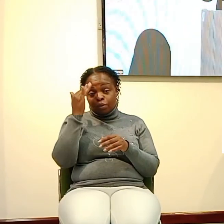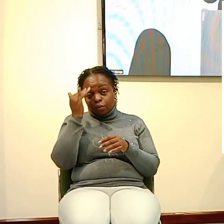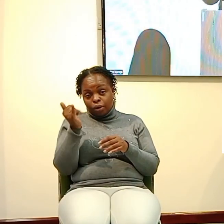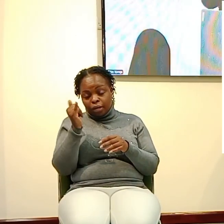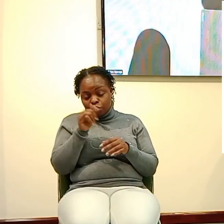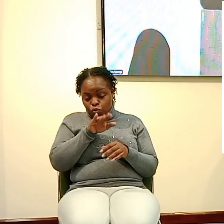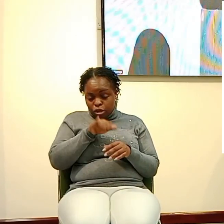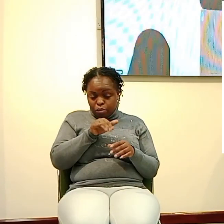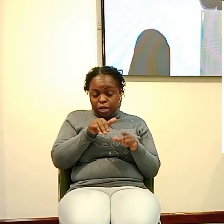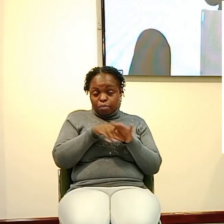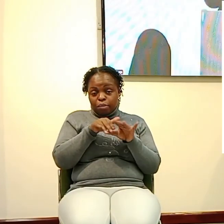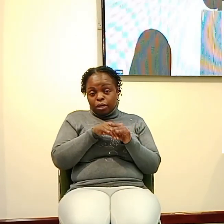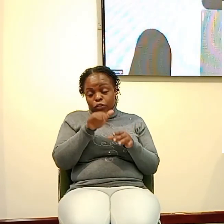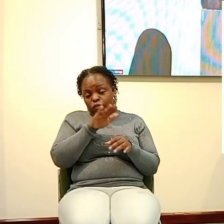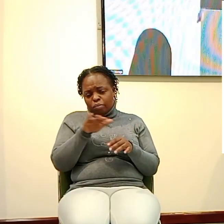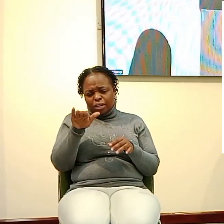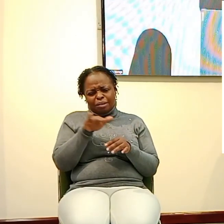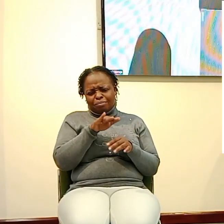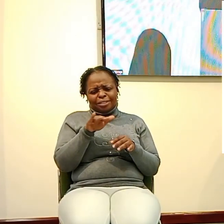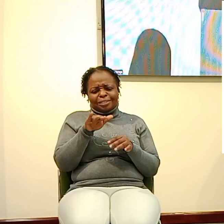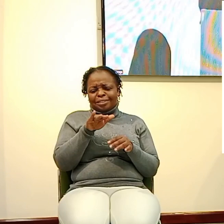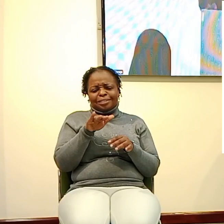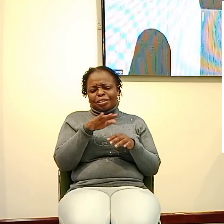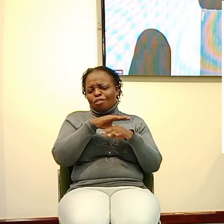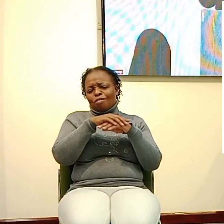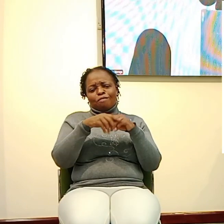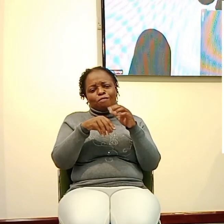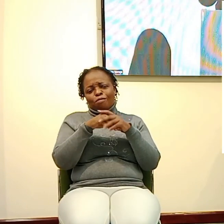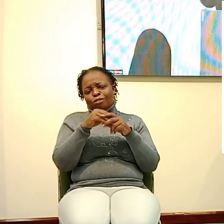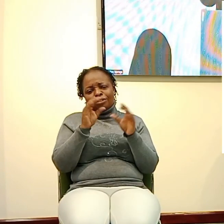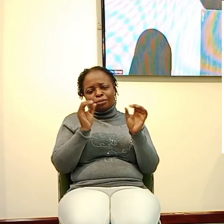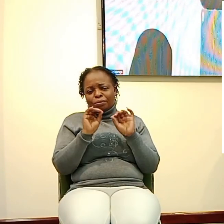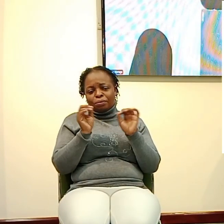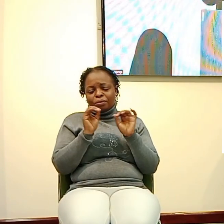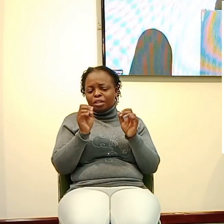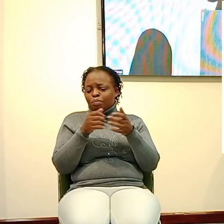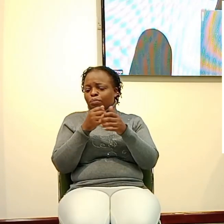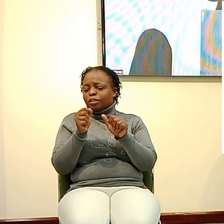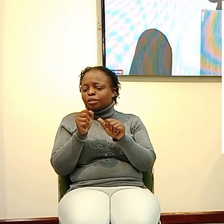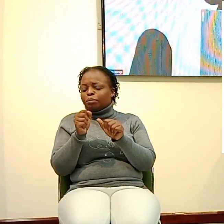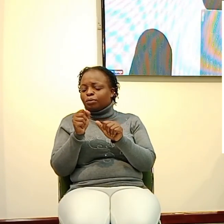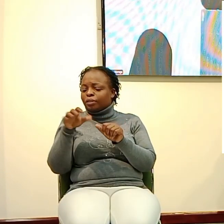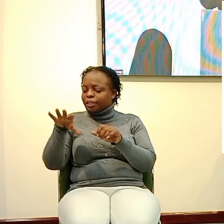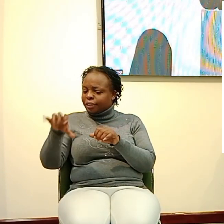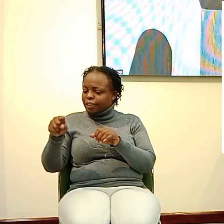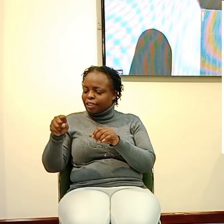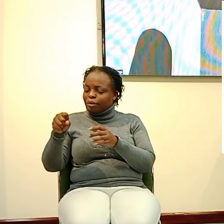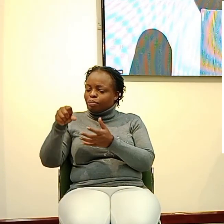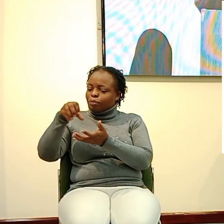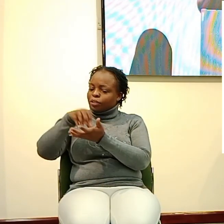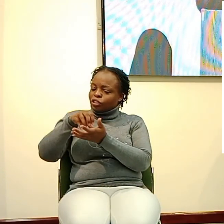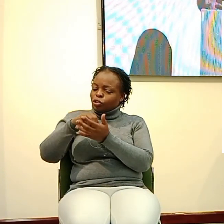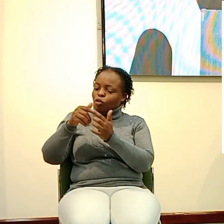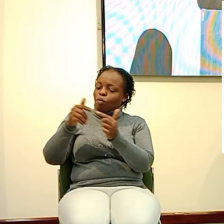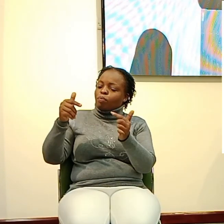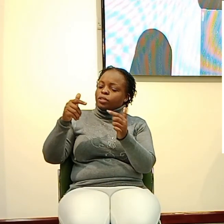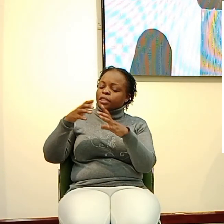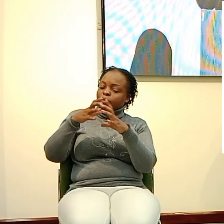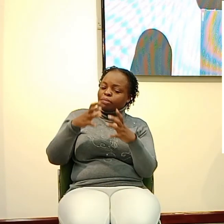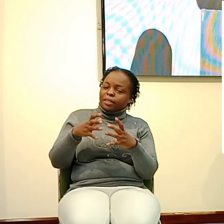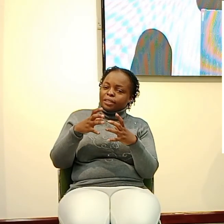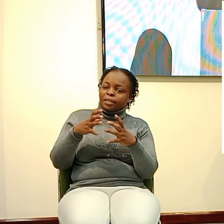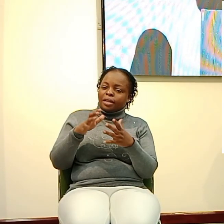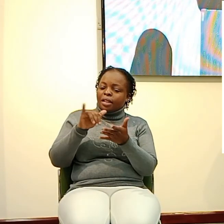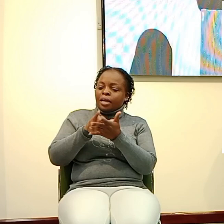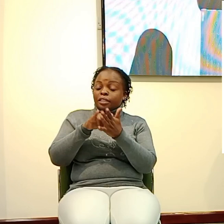women members of parliament also don't sit pretty. You can't take a position contrary to your party, you get into problems. So if we